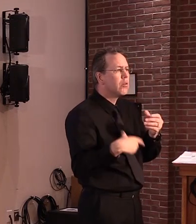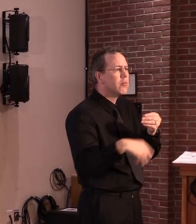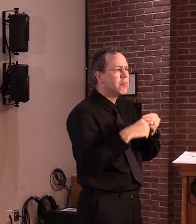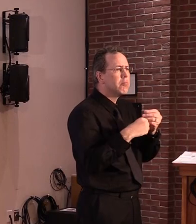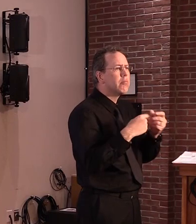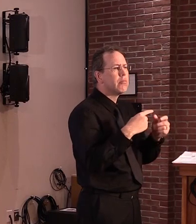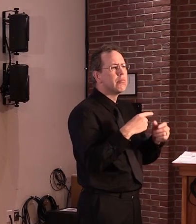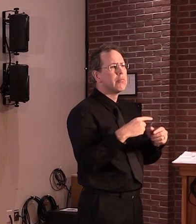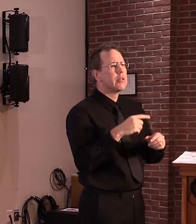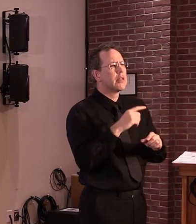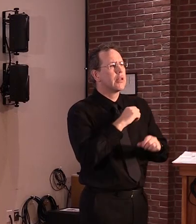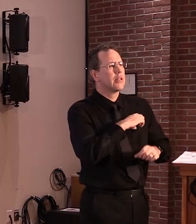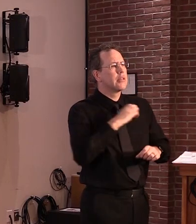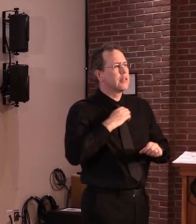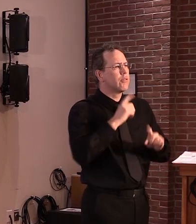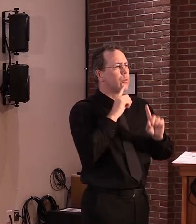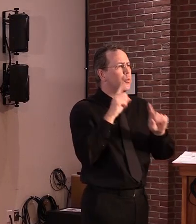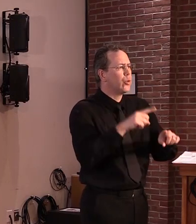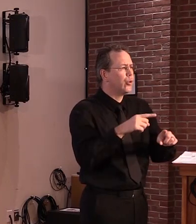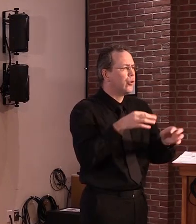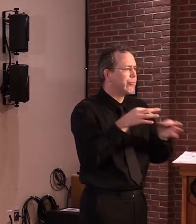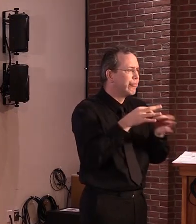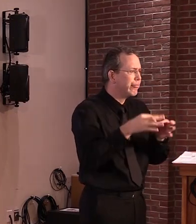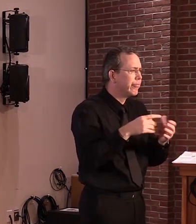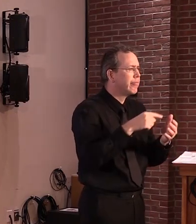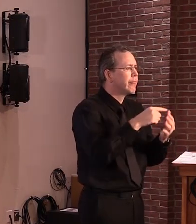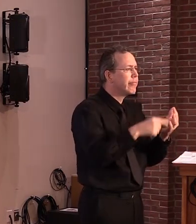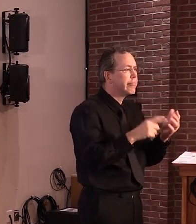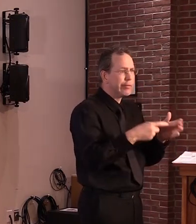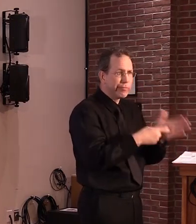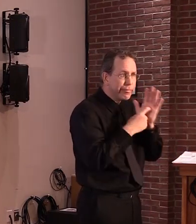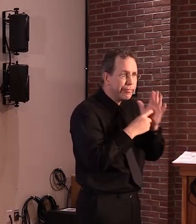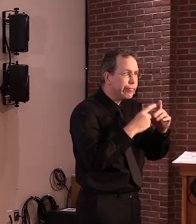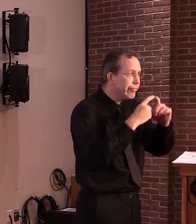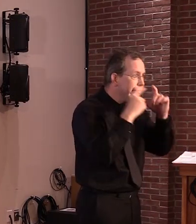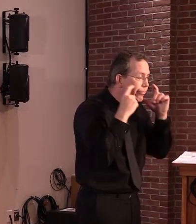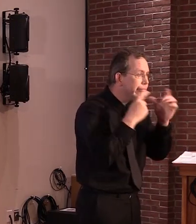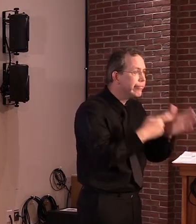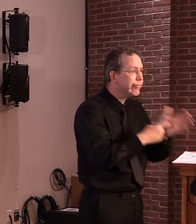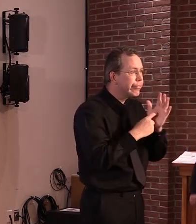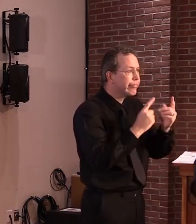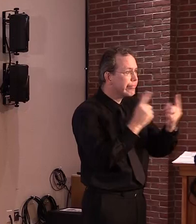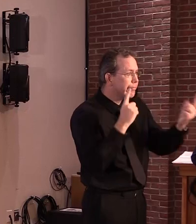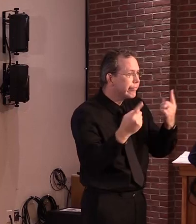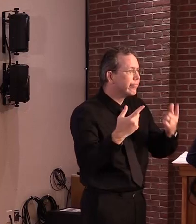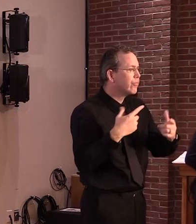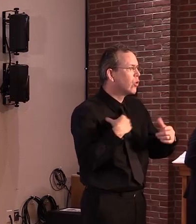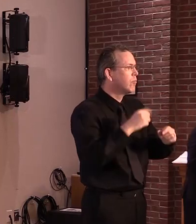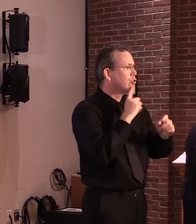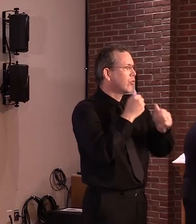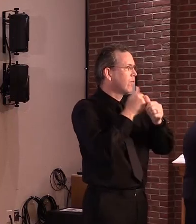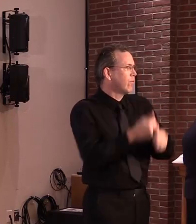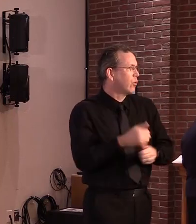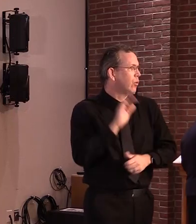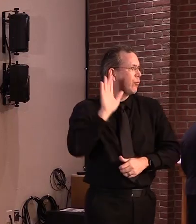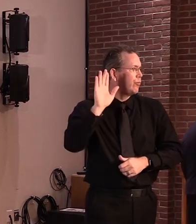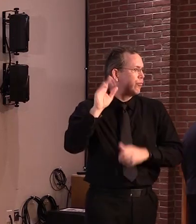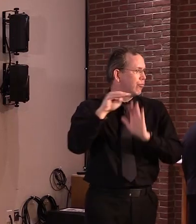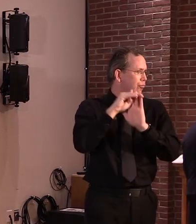social distancing and physical distancing requirements that we will likely be complying with within our existing state